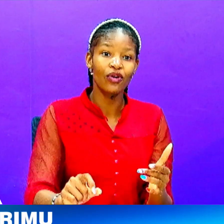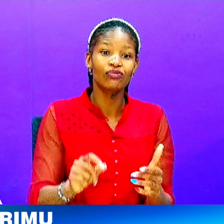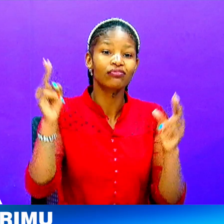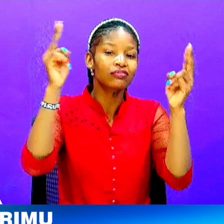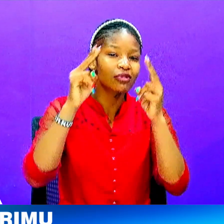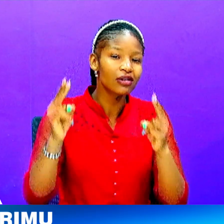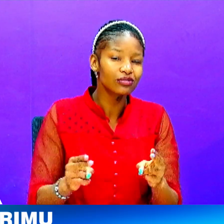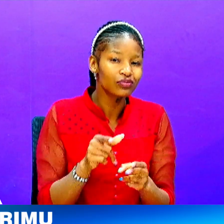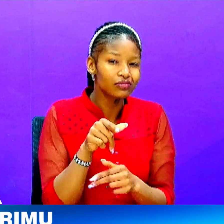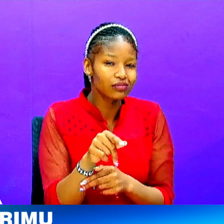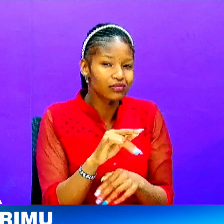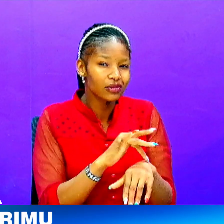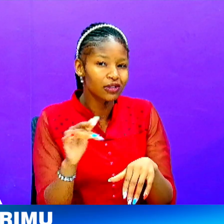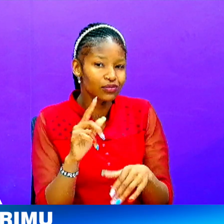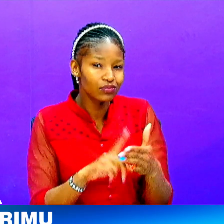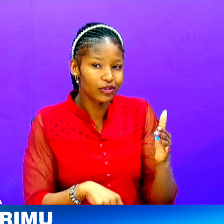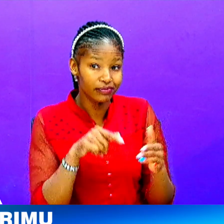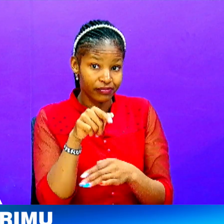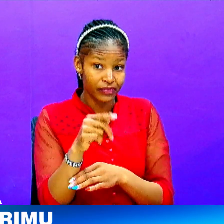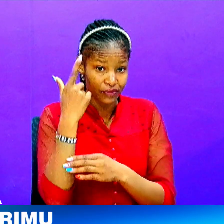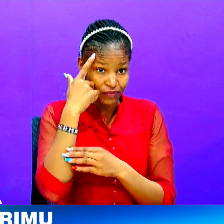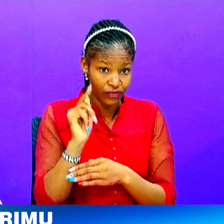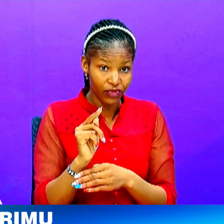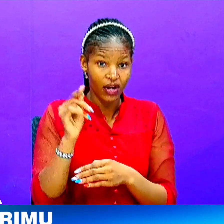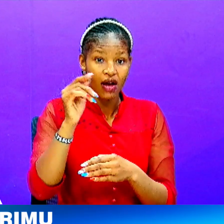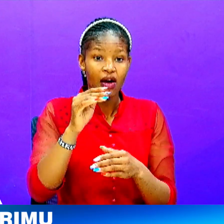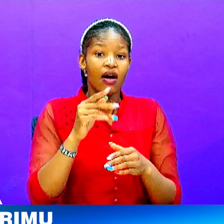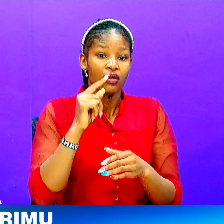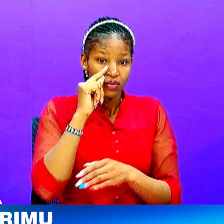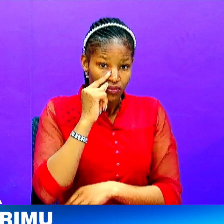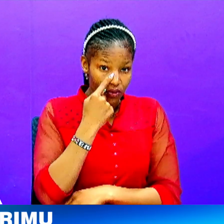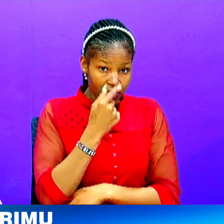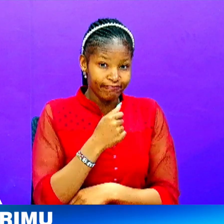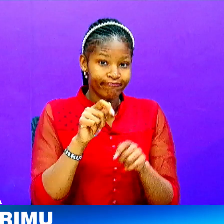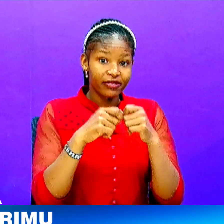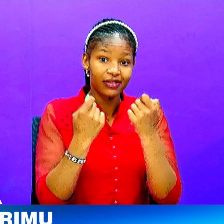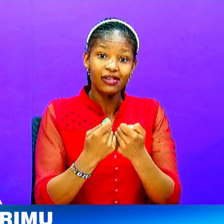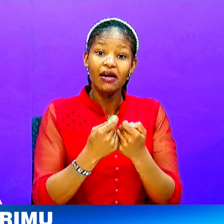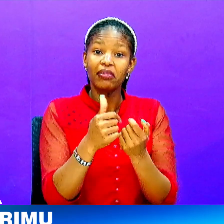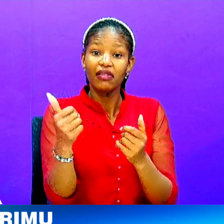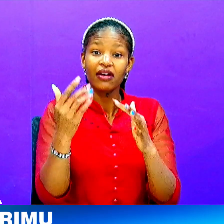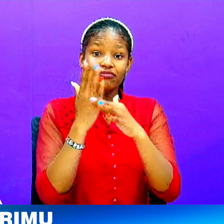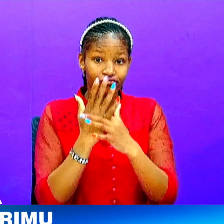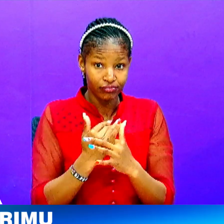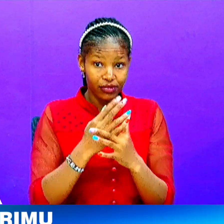regional integration efforts and could disrupt cross-border trade between the two countries.